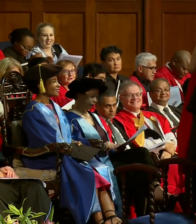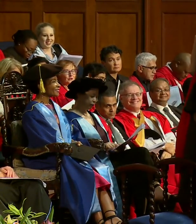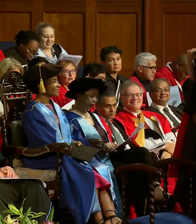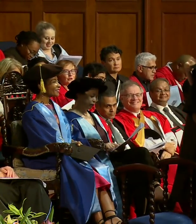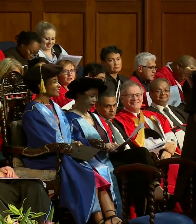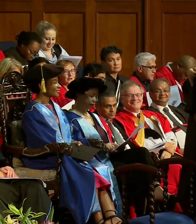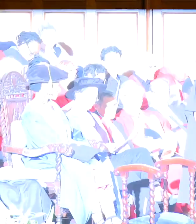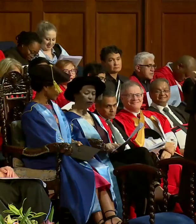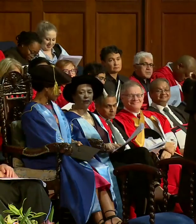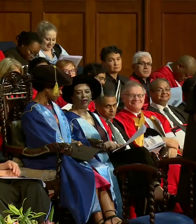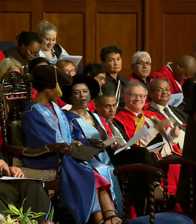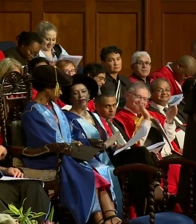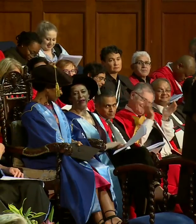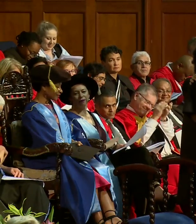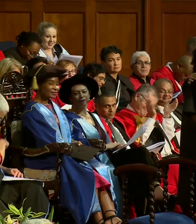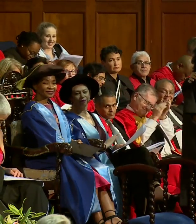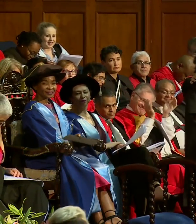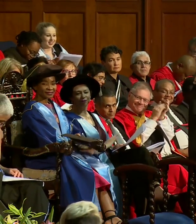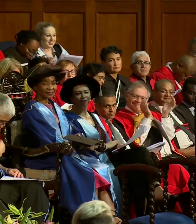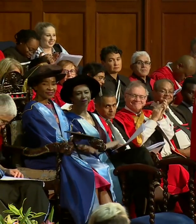Nadia Antoinette Fury.